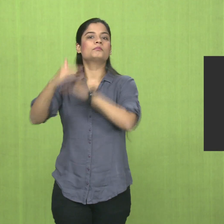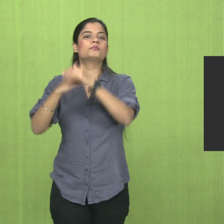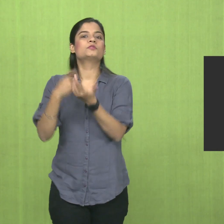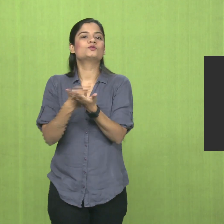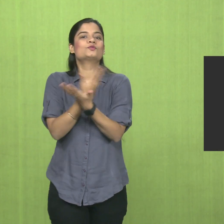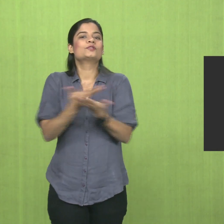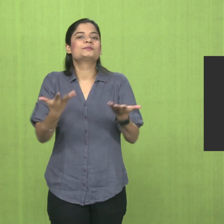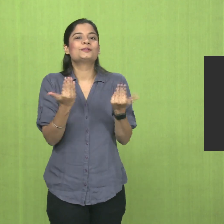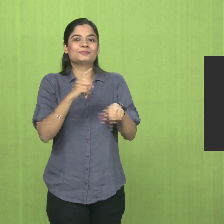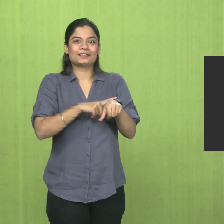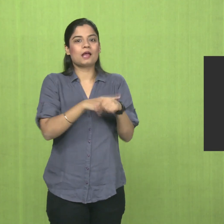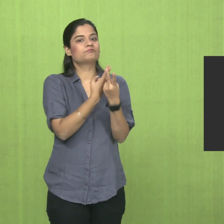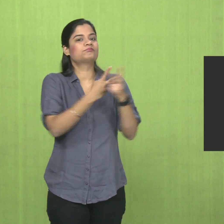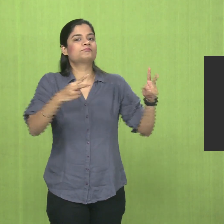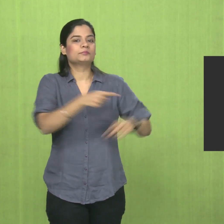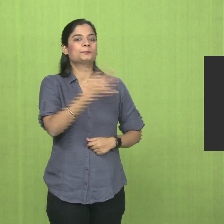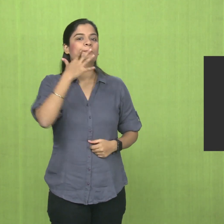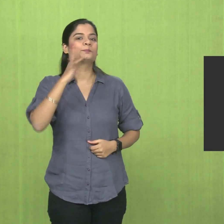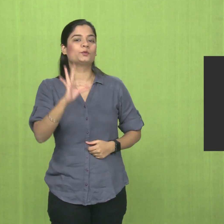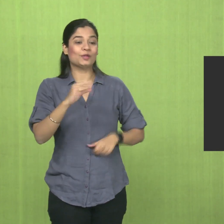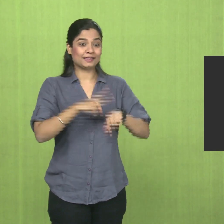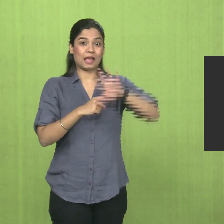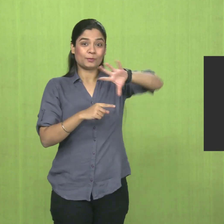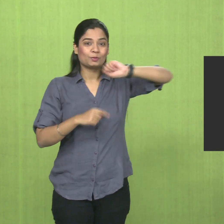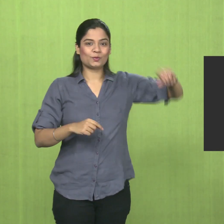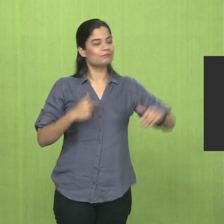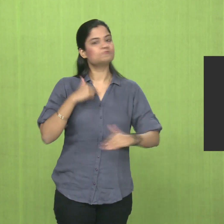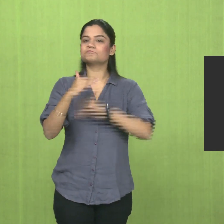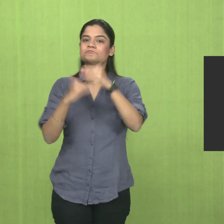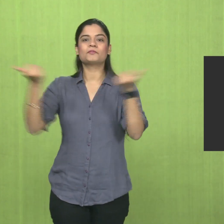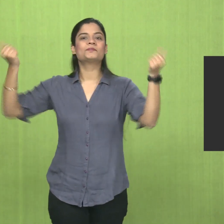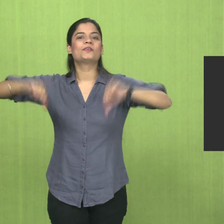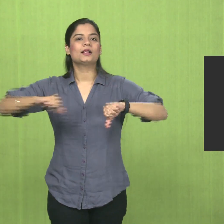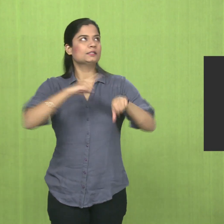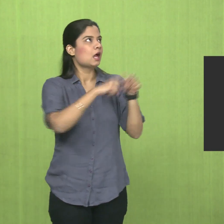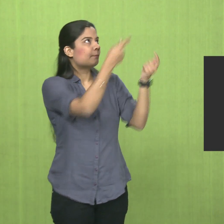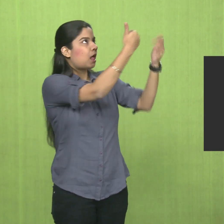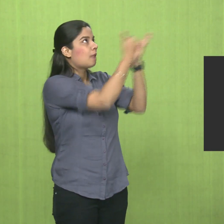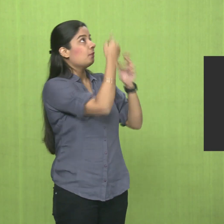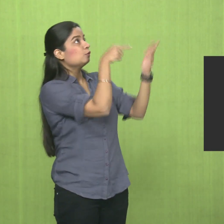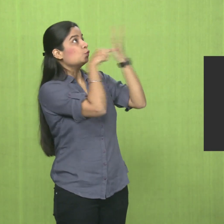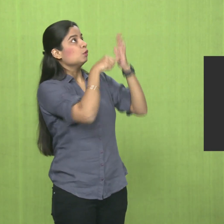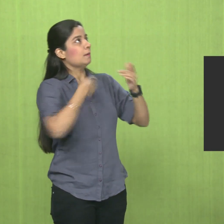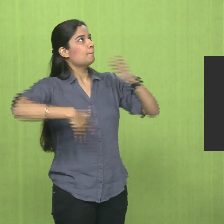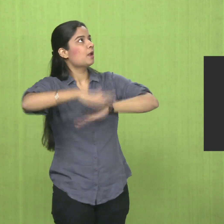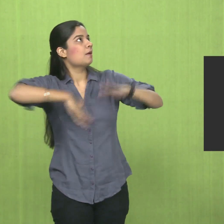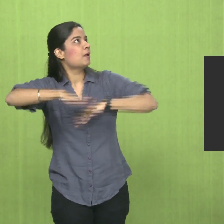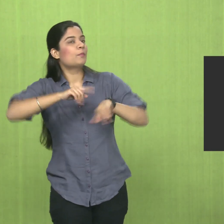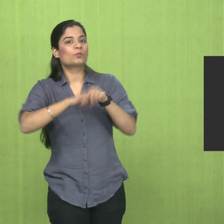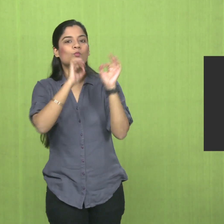Energy is also a resource. Without time, we cannot work. So, time helps us in coordinating all our